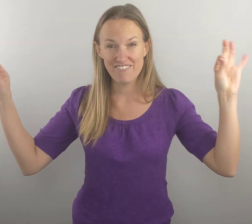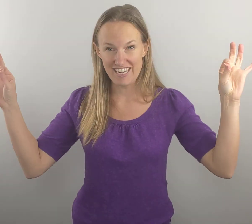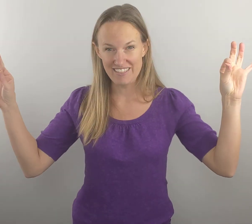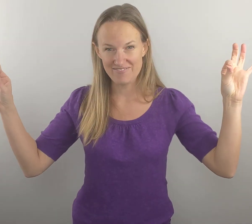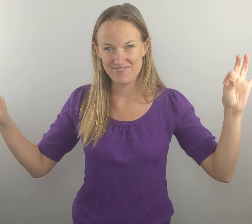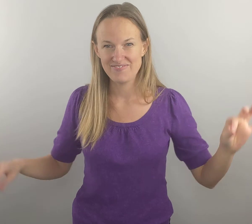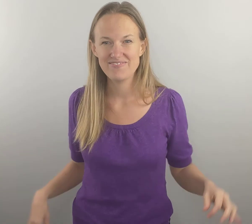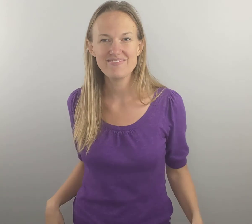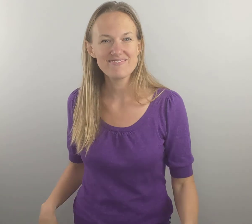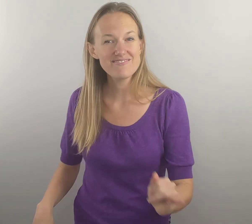free.